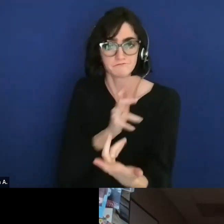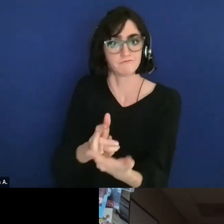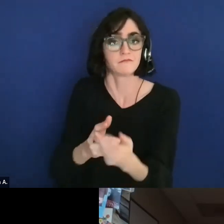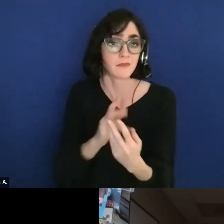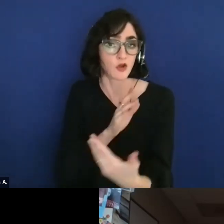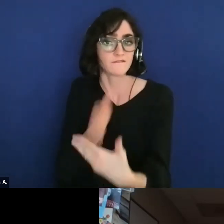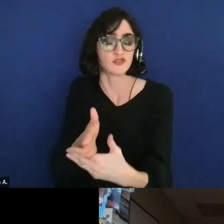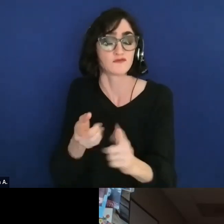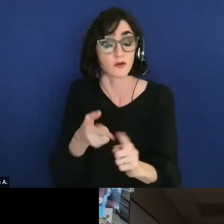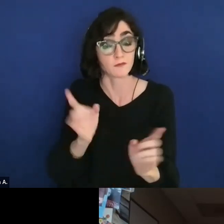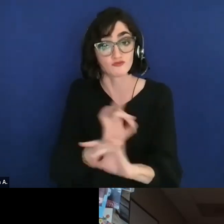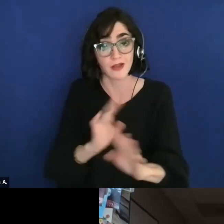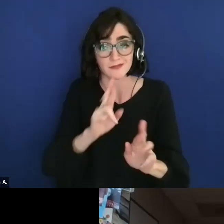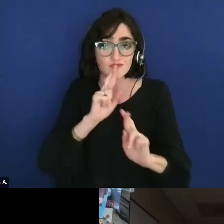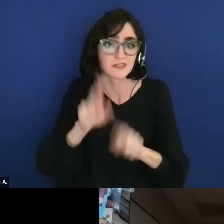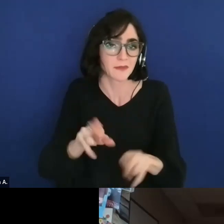our crisis response system.